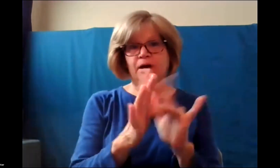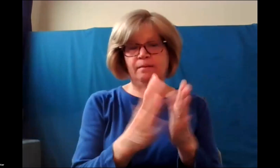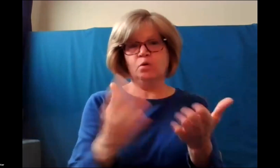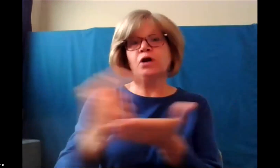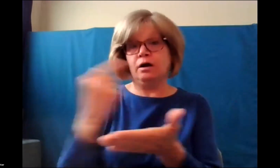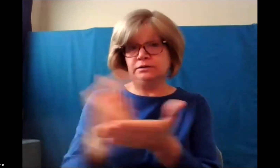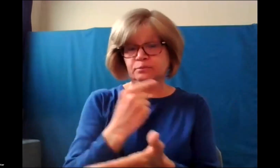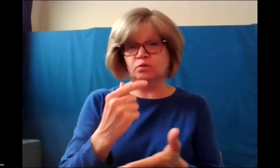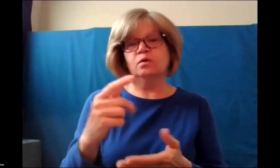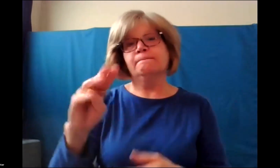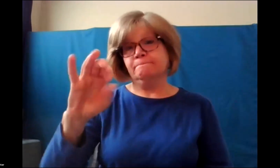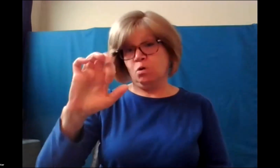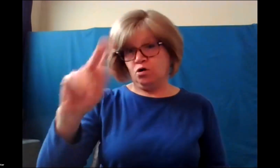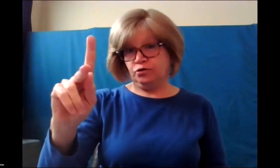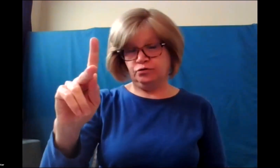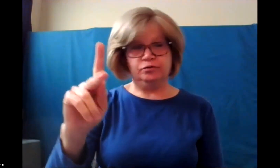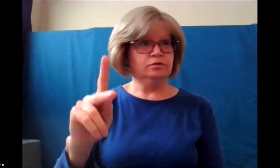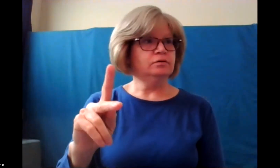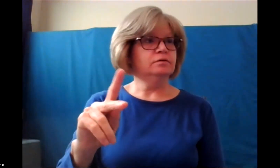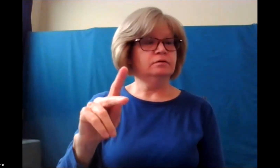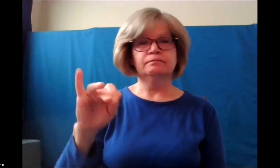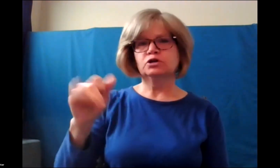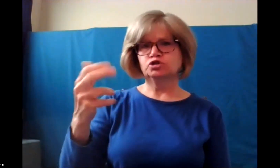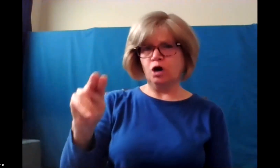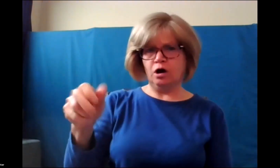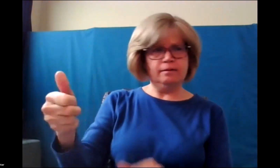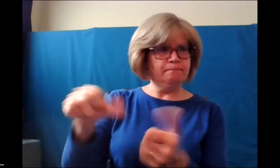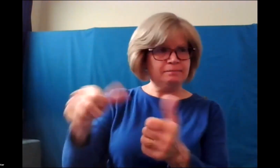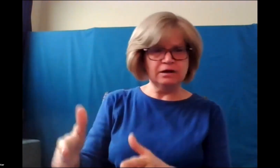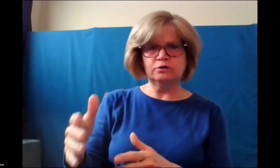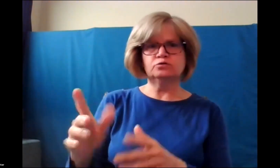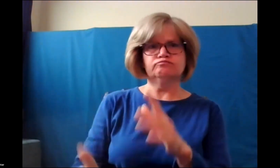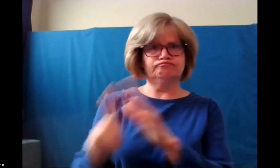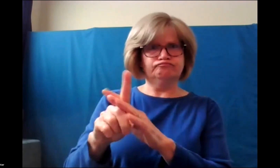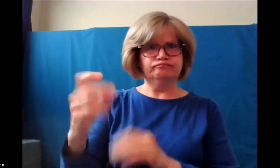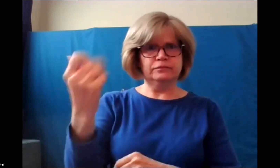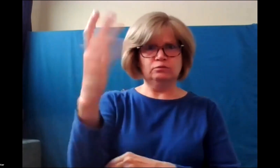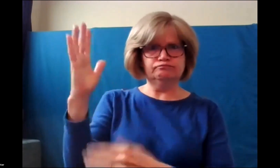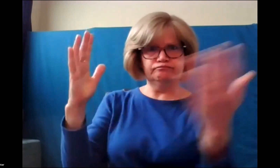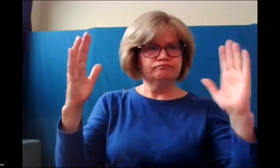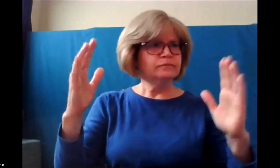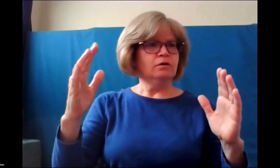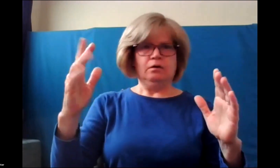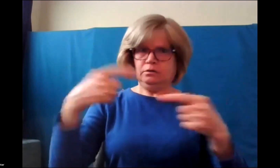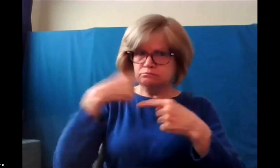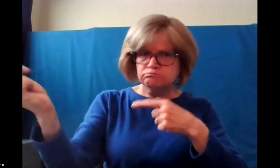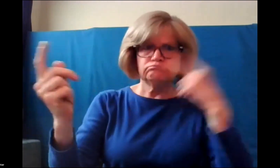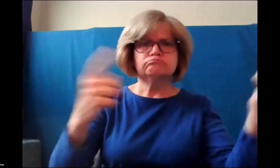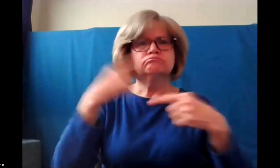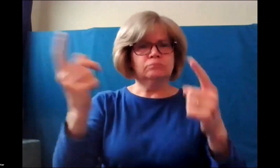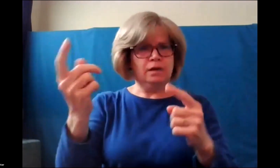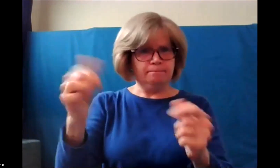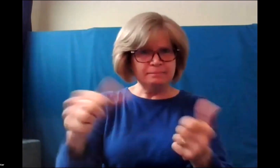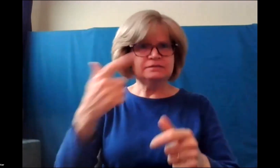From the gospel writer Mark. John the baptizer appeared in the wilderness, proclaiming a baptism of